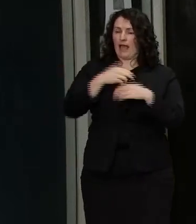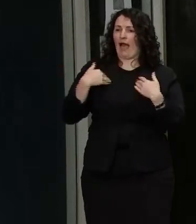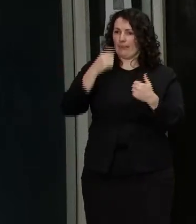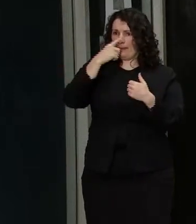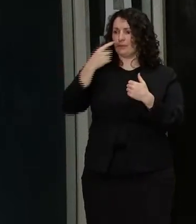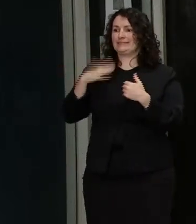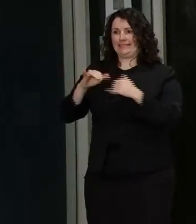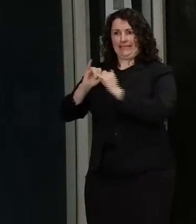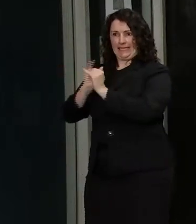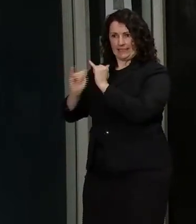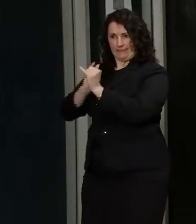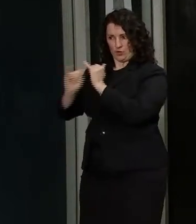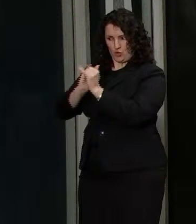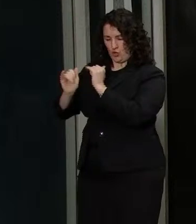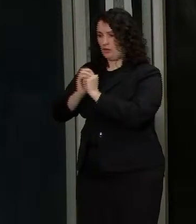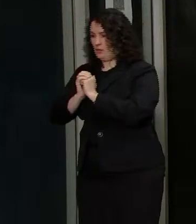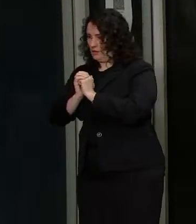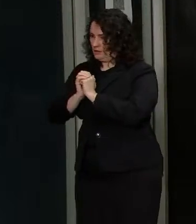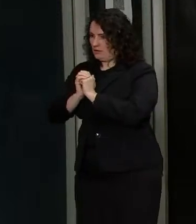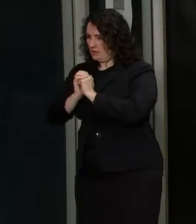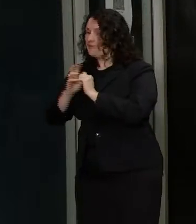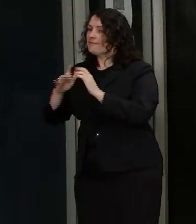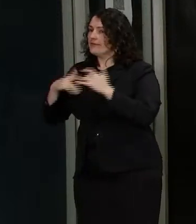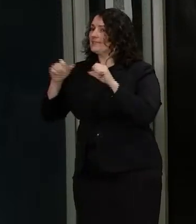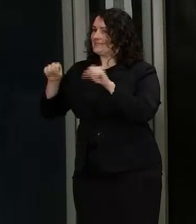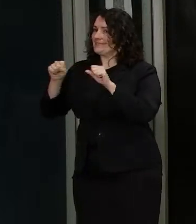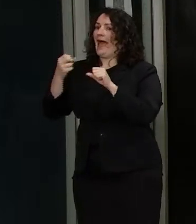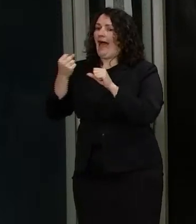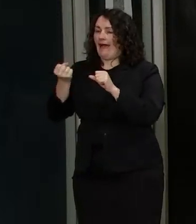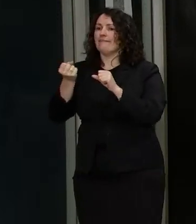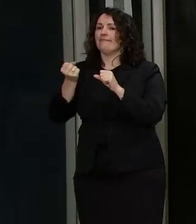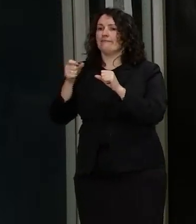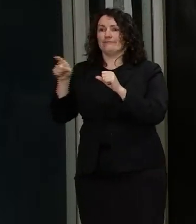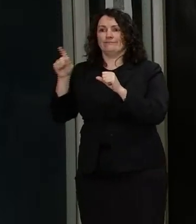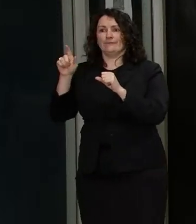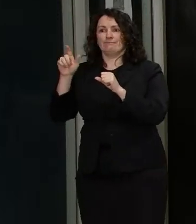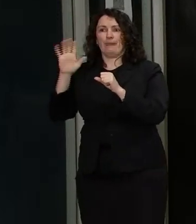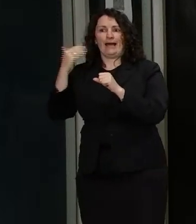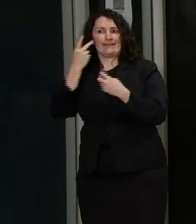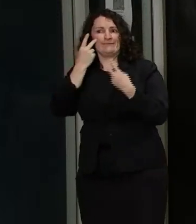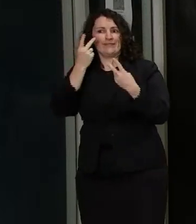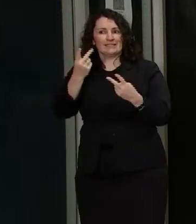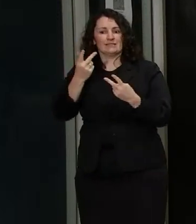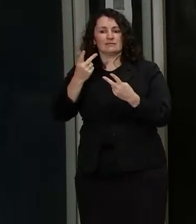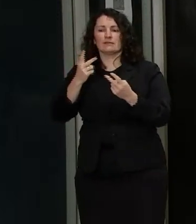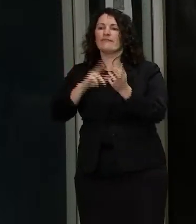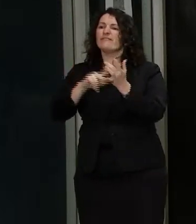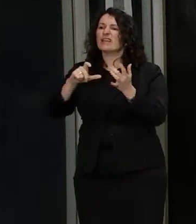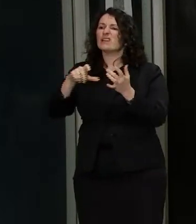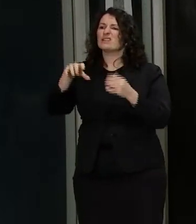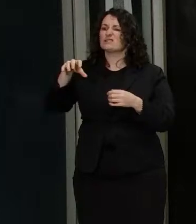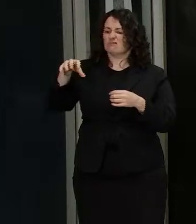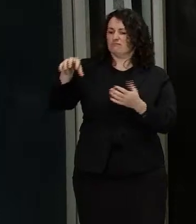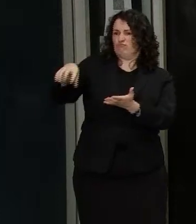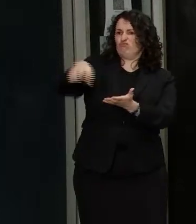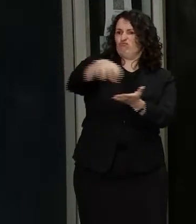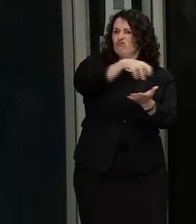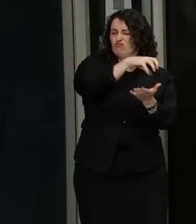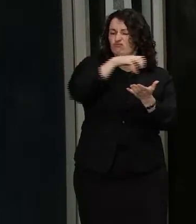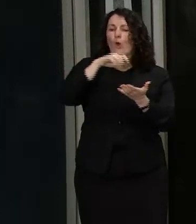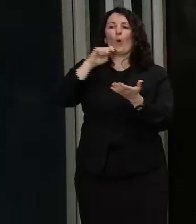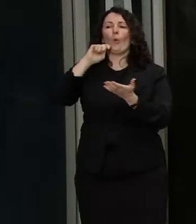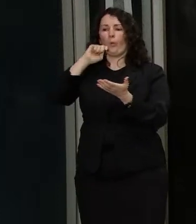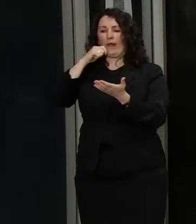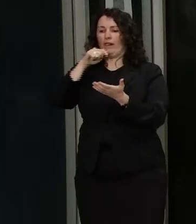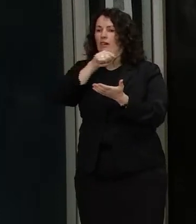be exposure sites that will come up in the usual way through the course of today. I